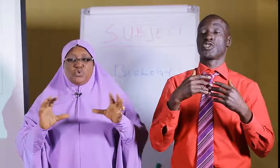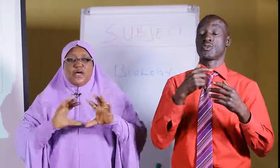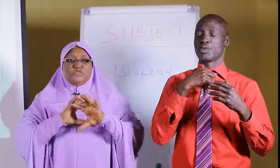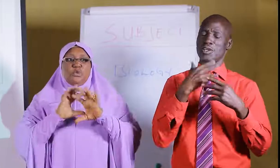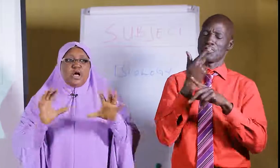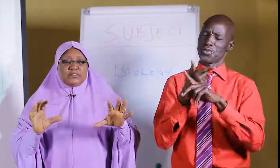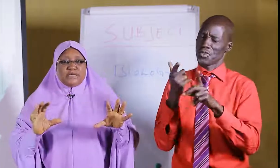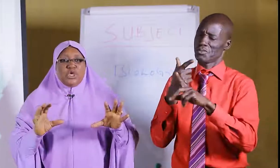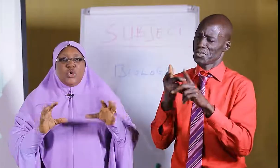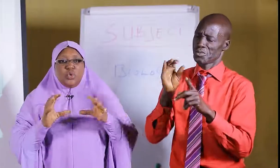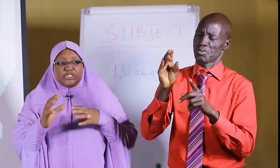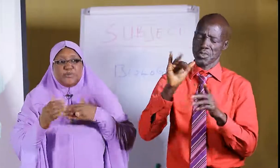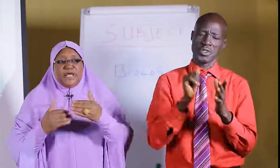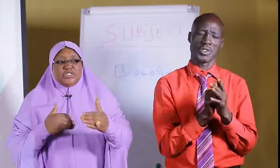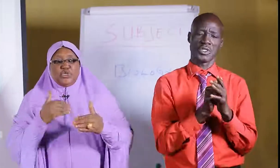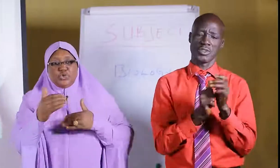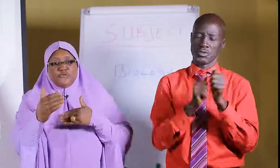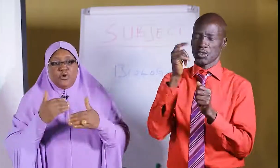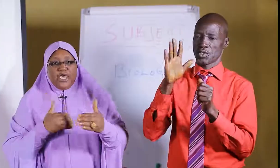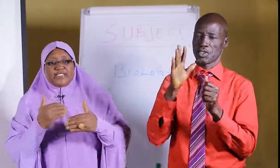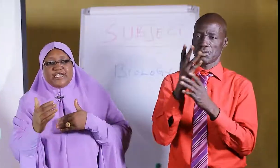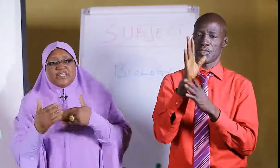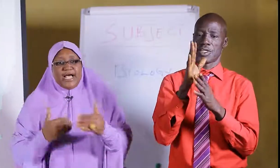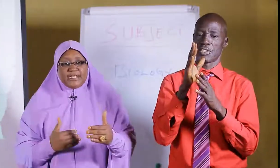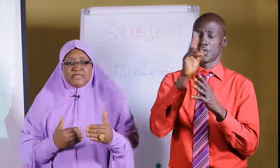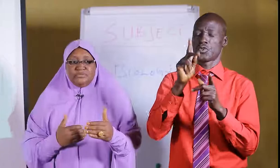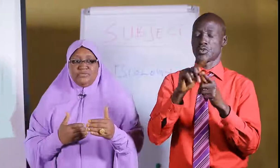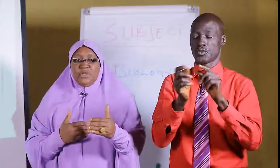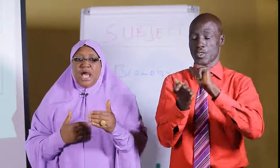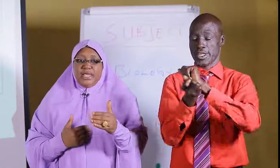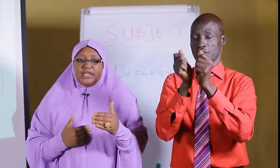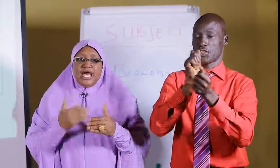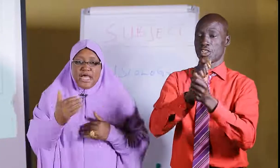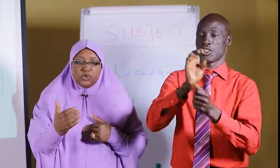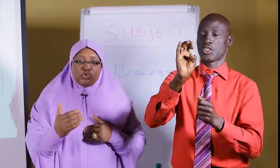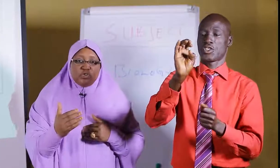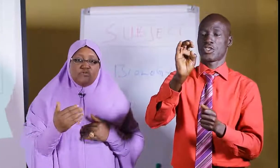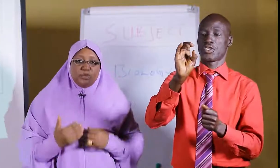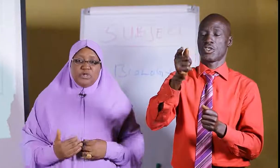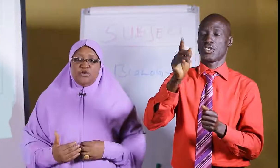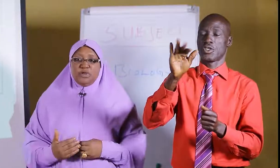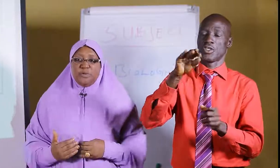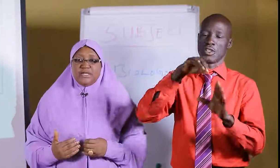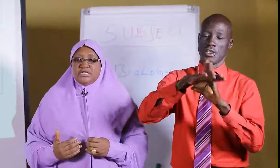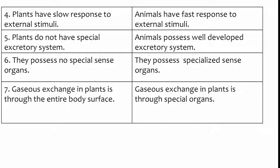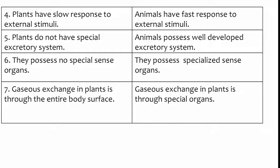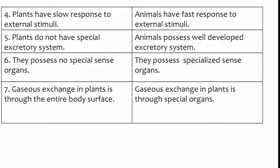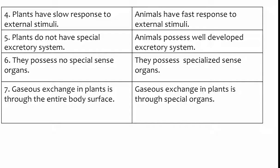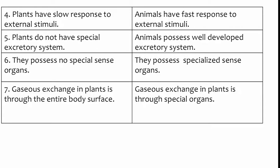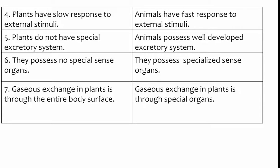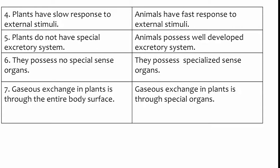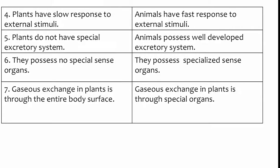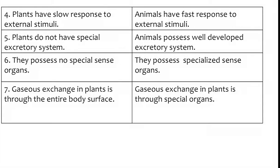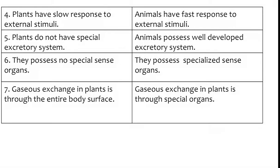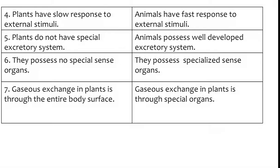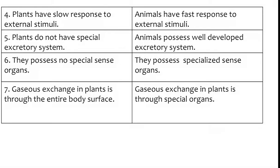structures or you have some organs which the plant use for exchanging gas in and out of the body of the plant.